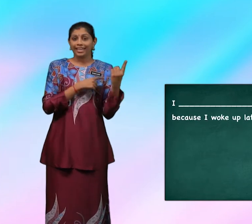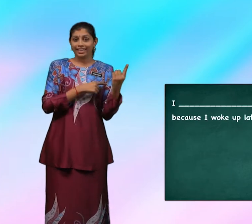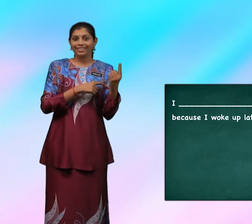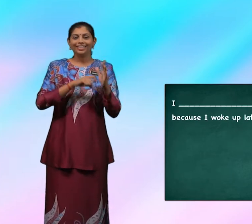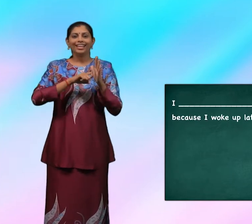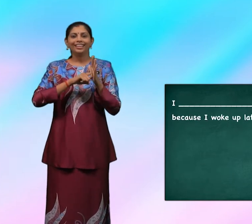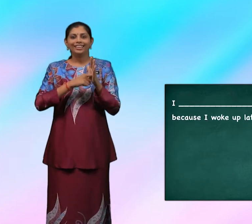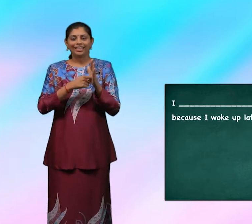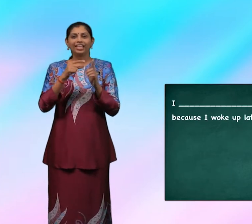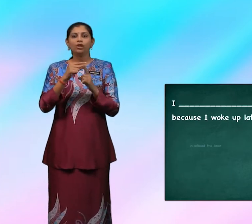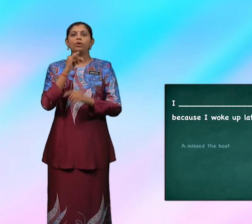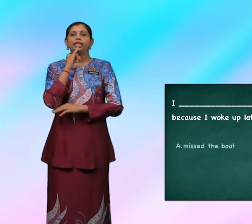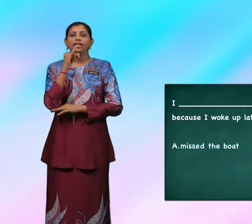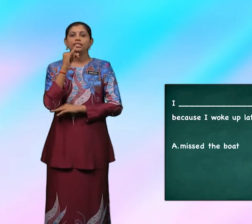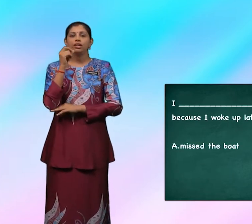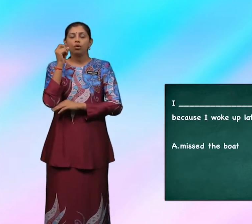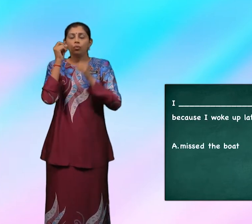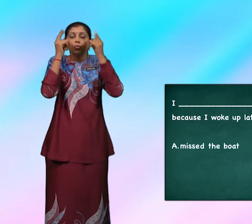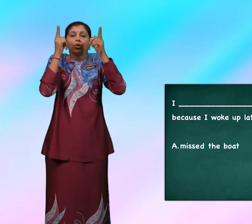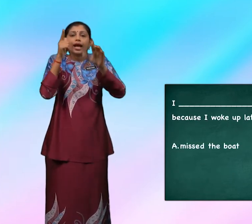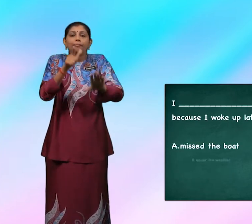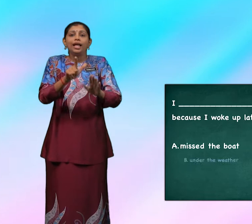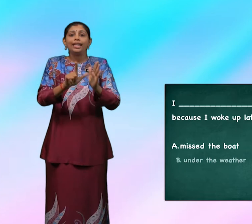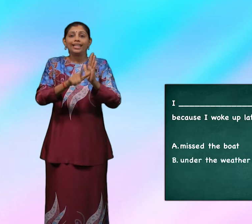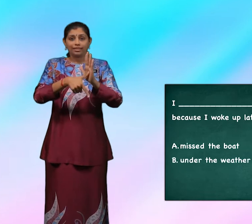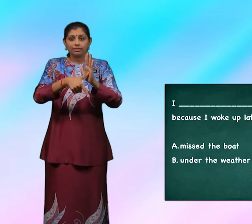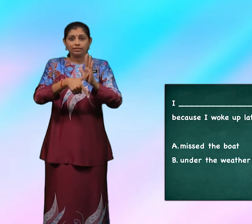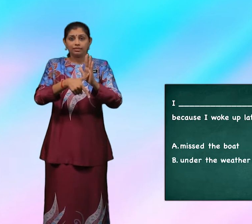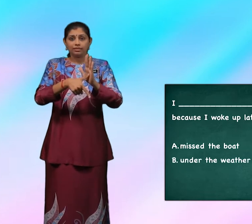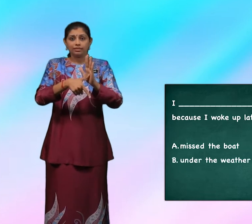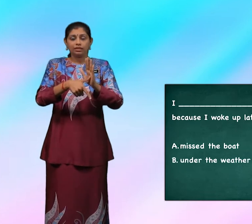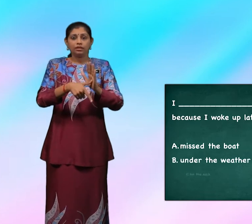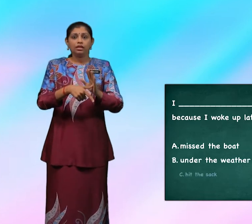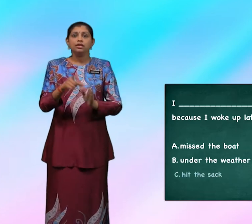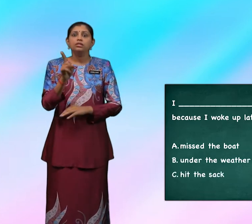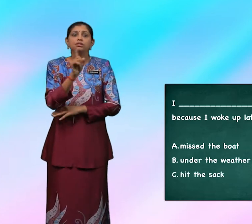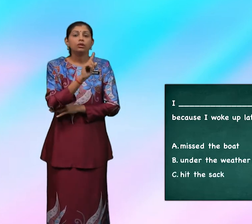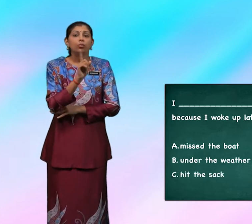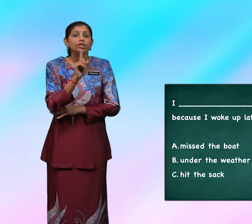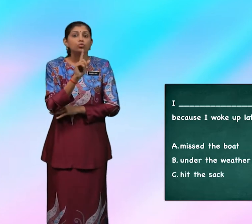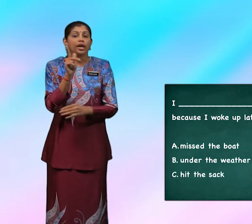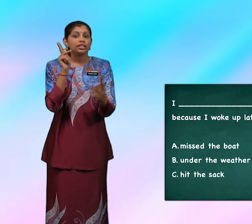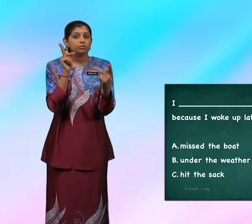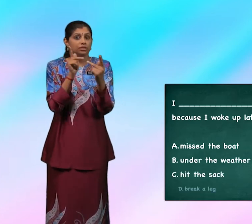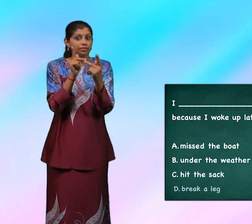Here, the keyword is woke up late. So which one is